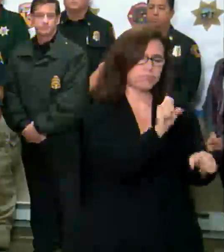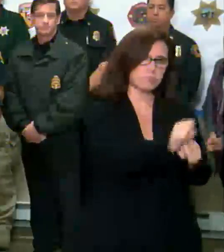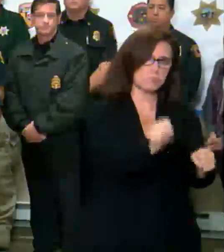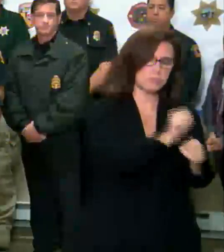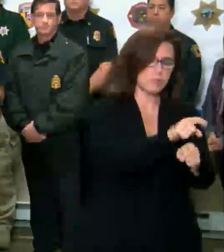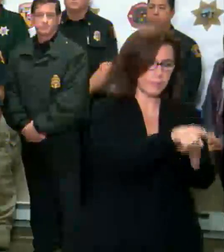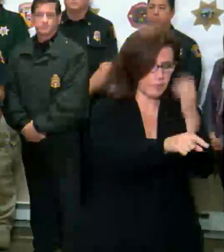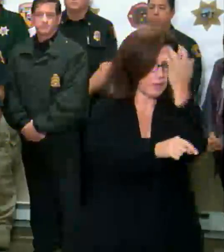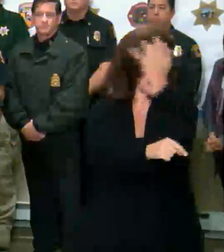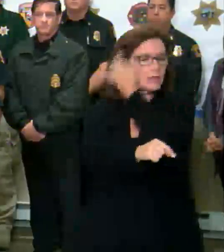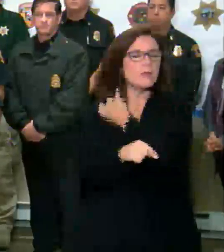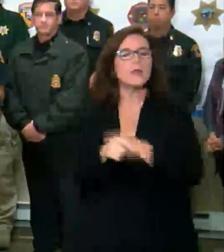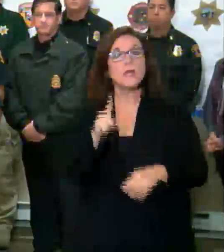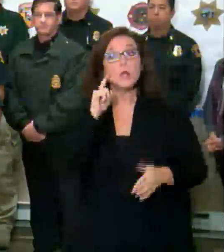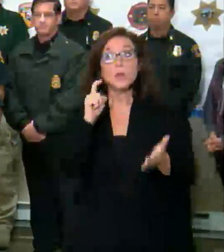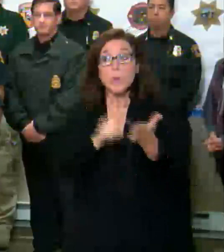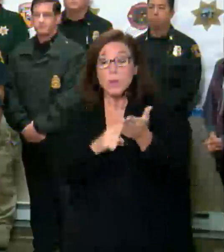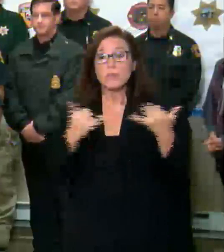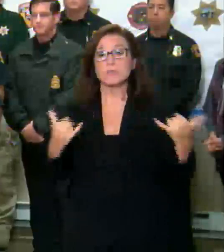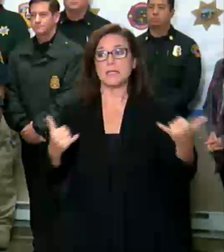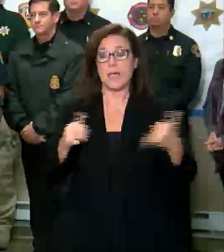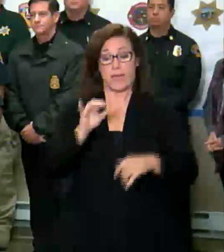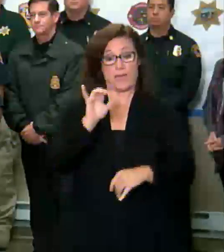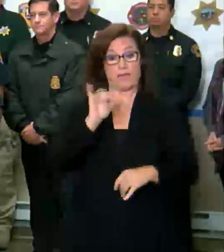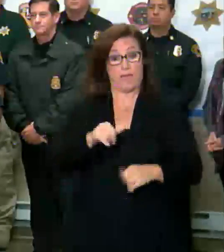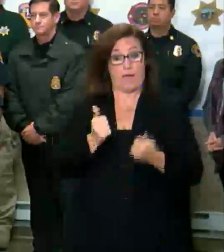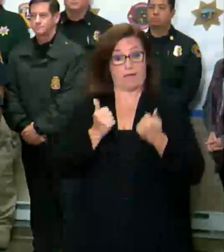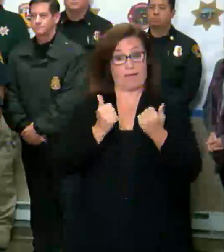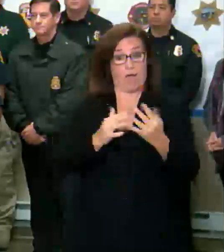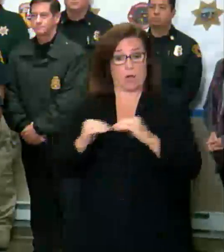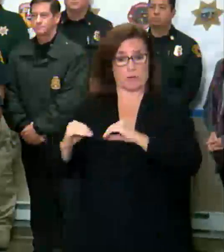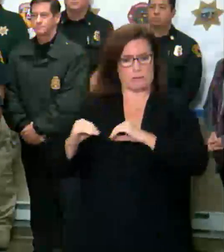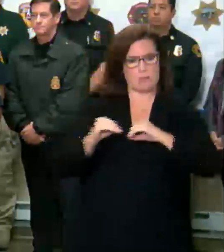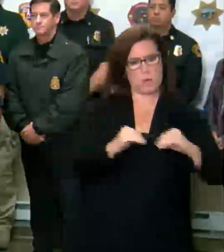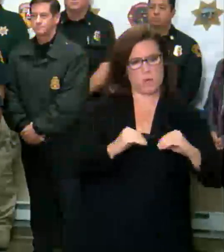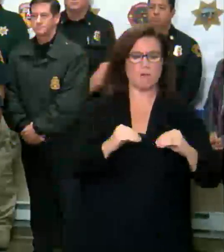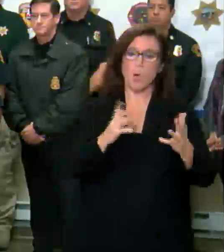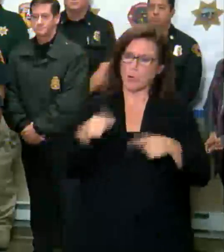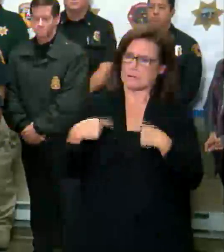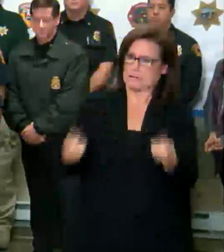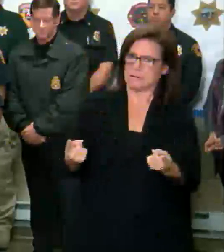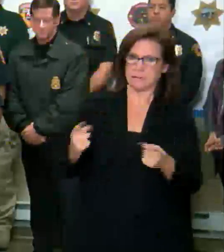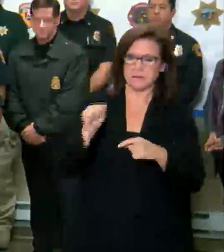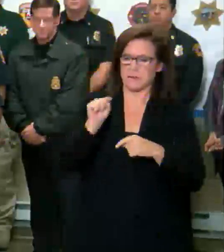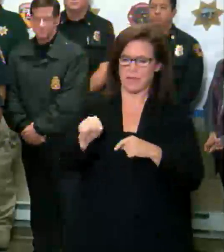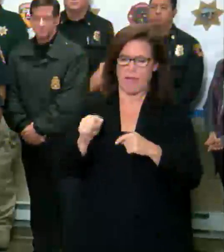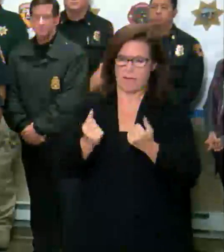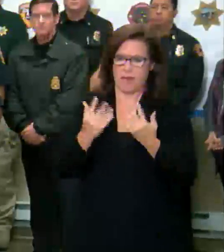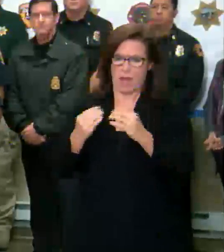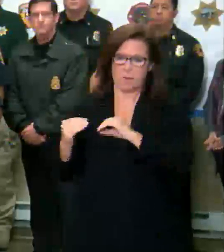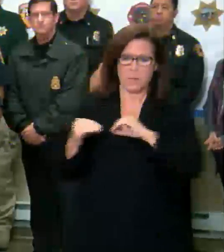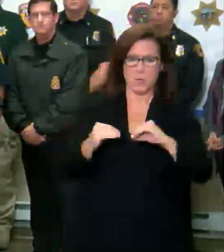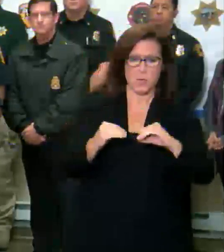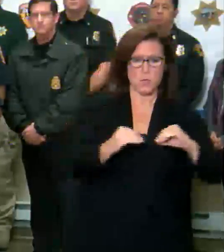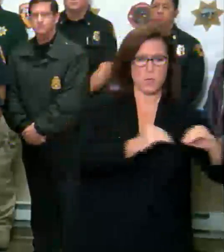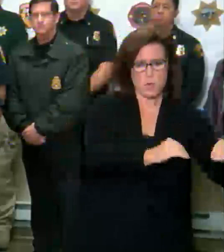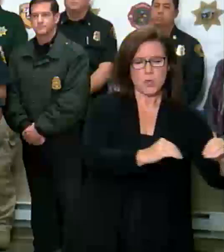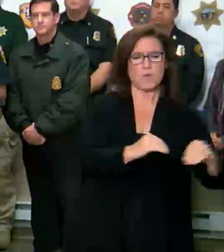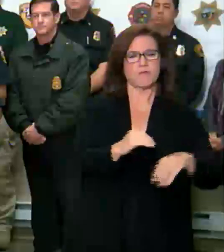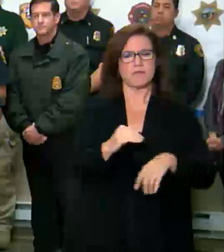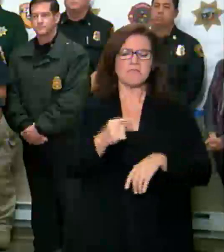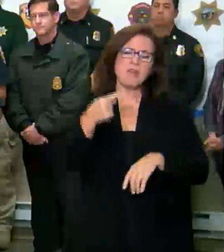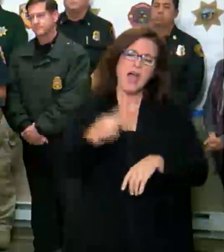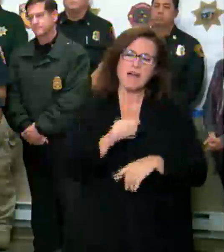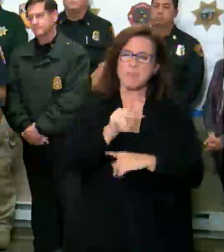half mile to a mile to the west each evening or each day. But it's been doing it in a slow way that